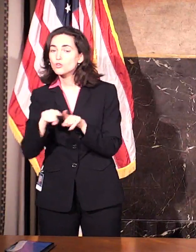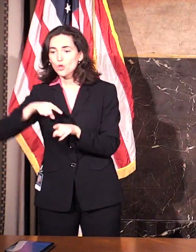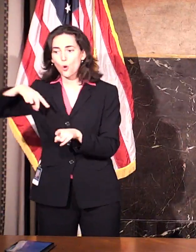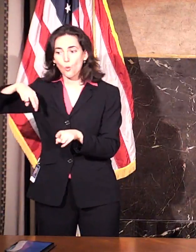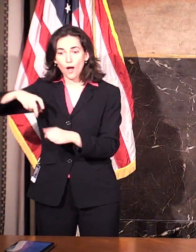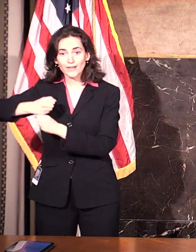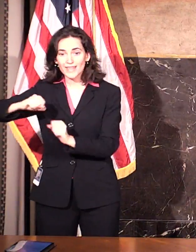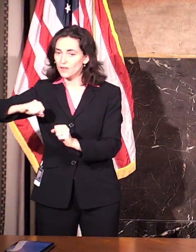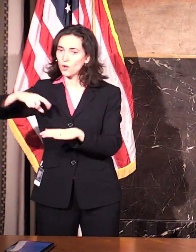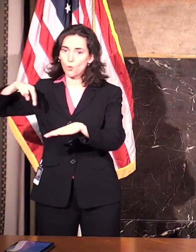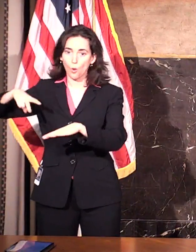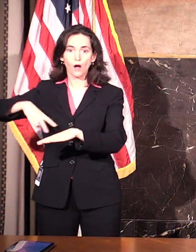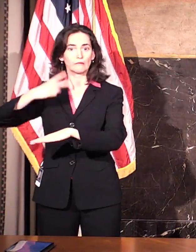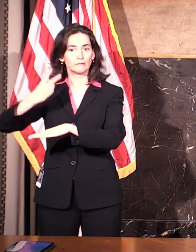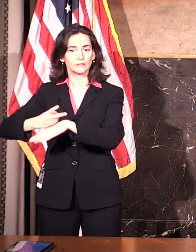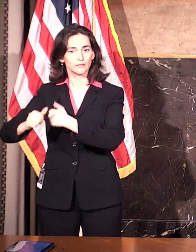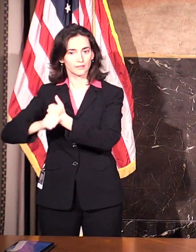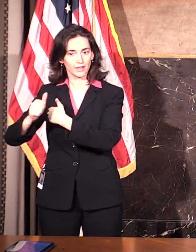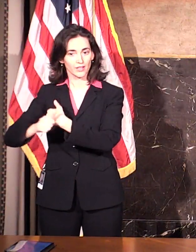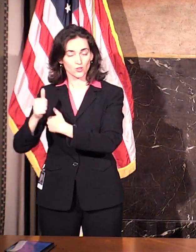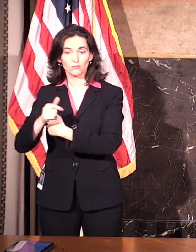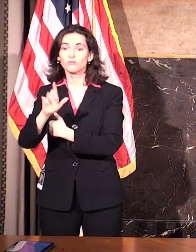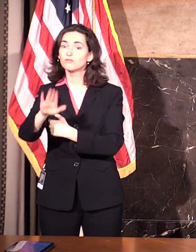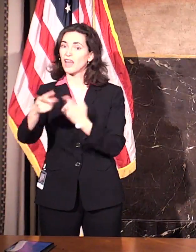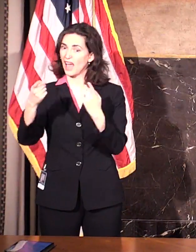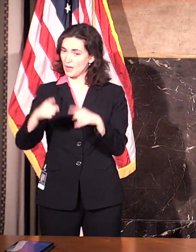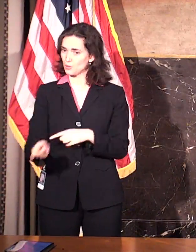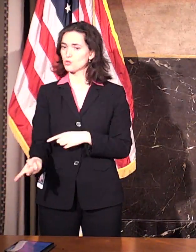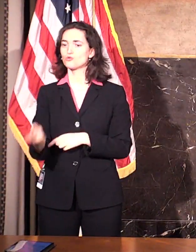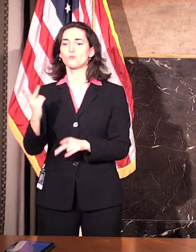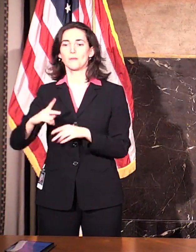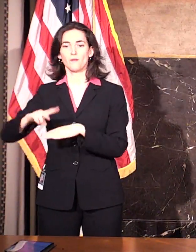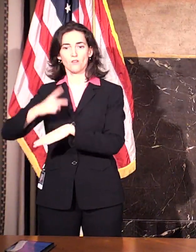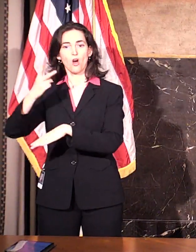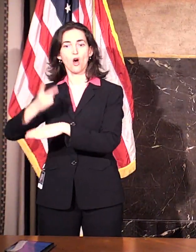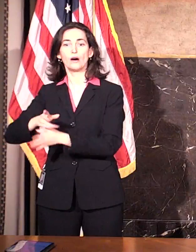We've unfortunately had 2 deaths related to individuals slipping on ice.